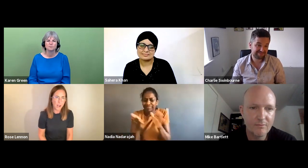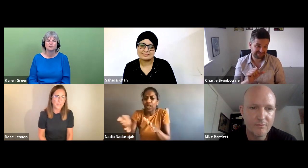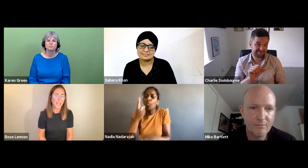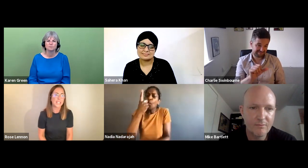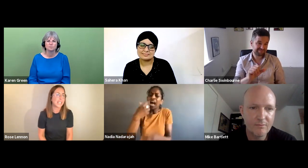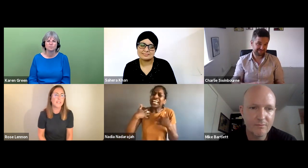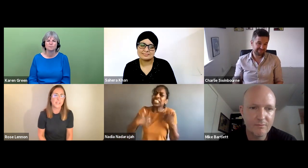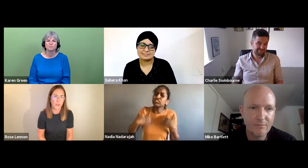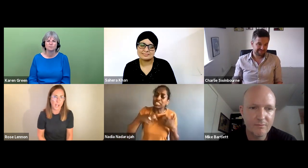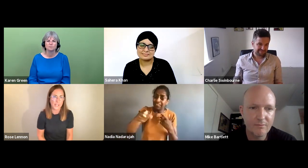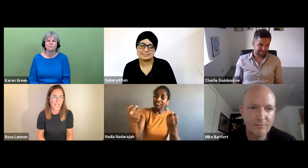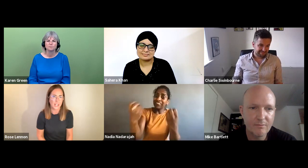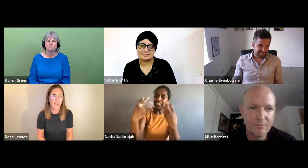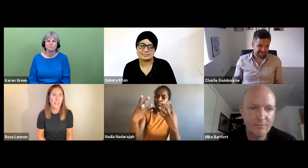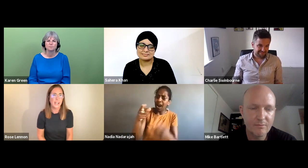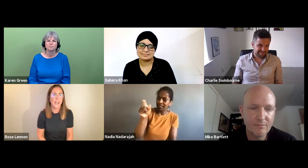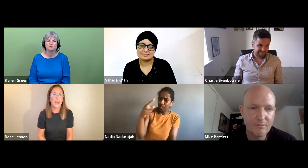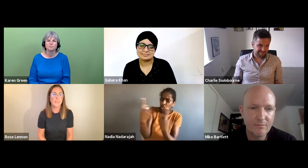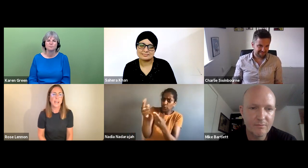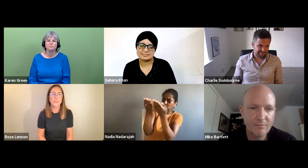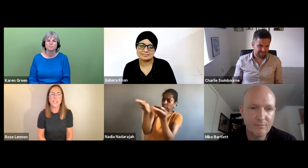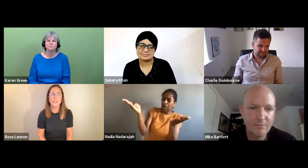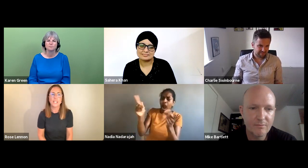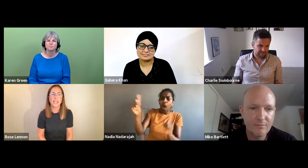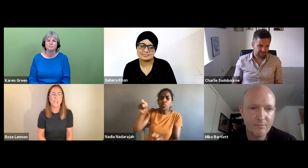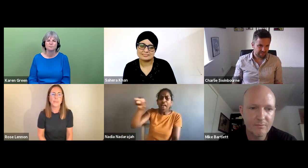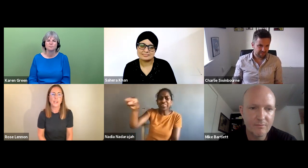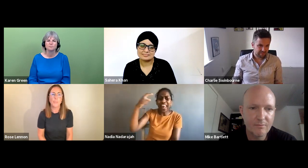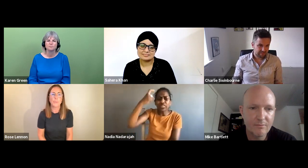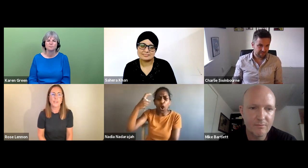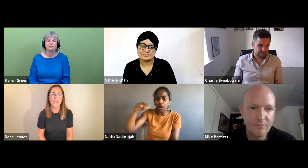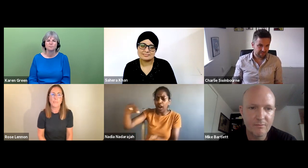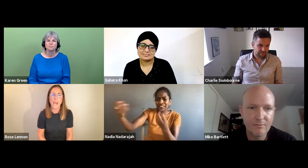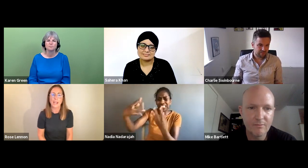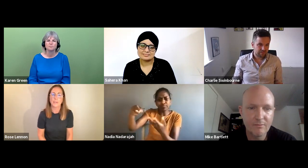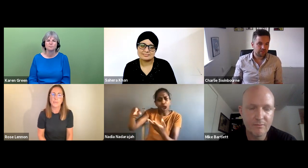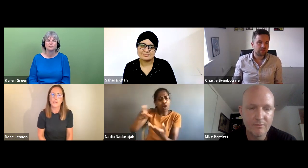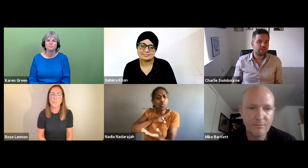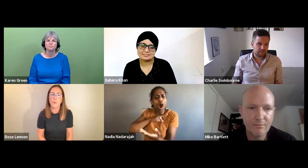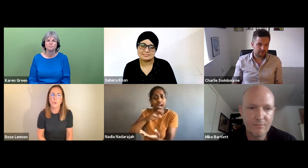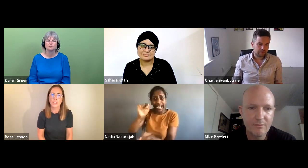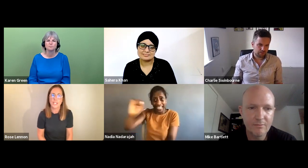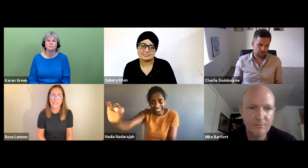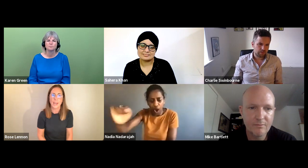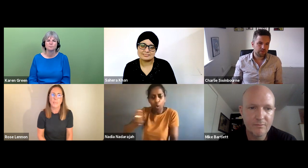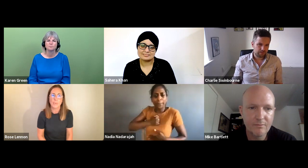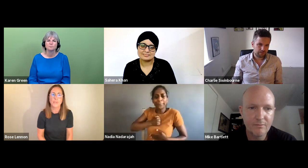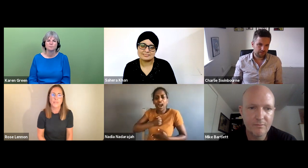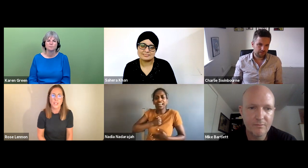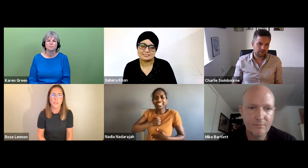draft, we had a series of drafts actually, and it was interesting. We got people to feed back. It was really important to get people's